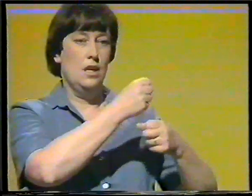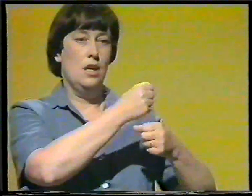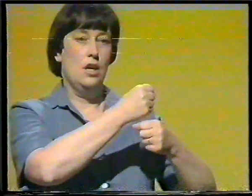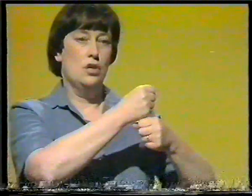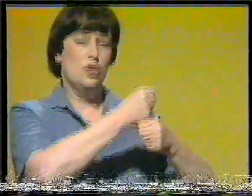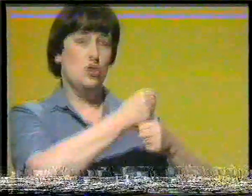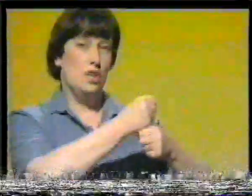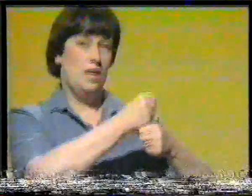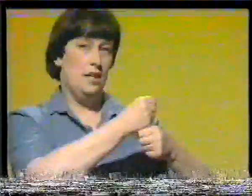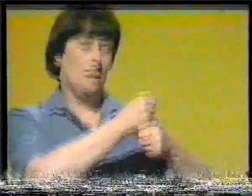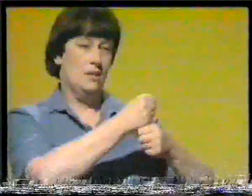G,